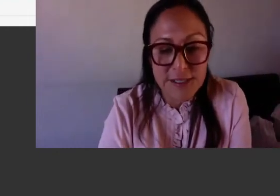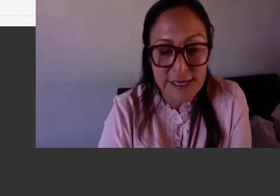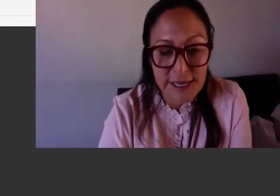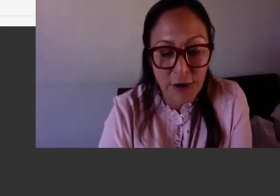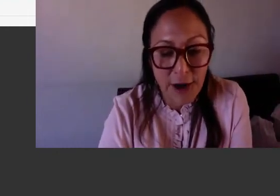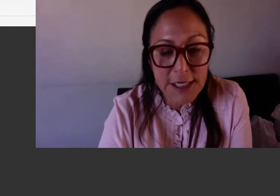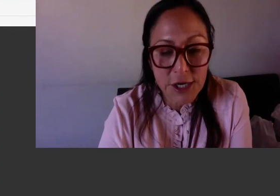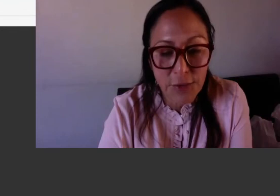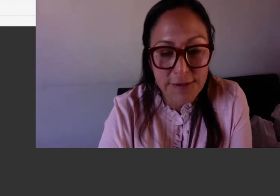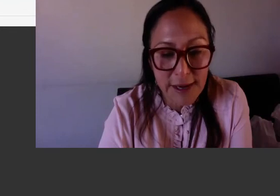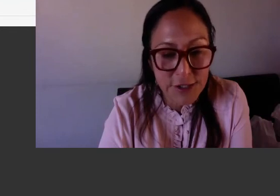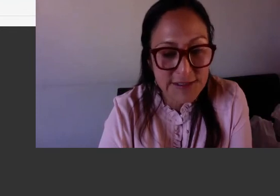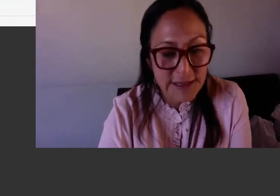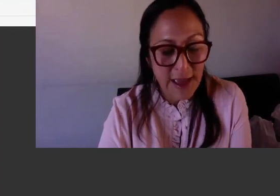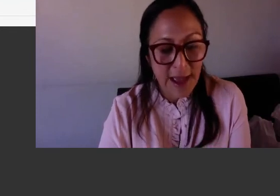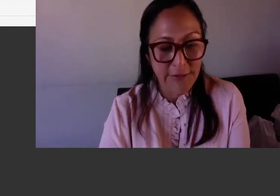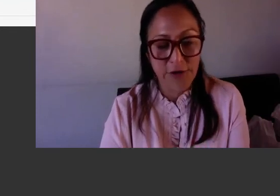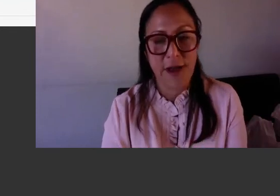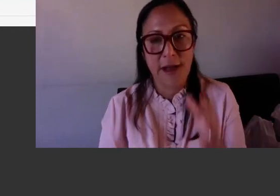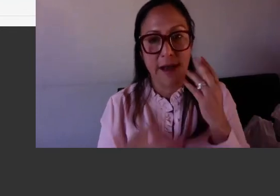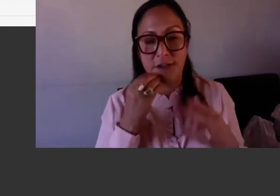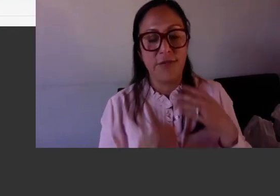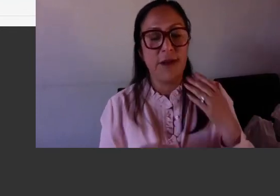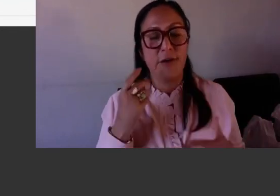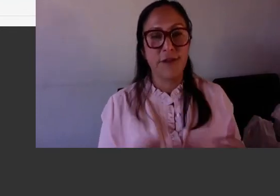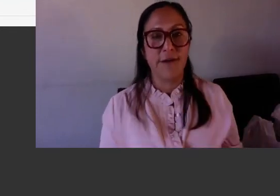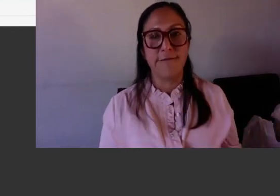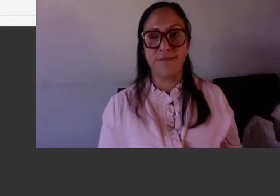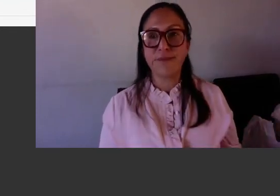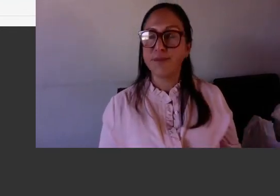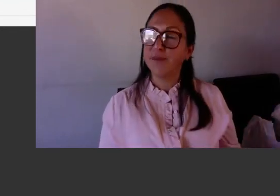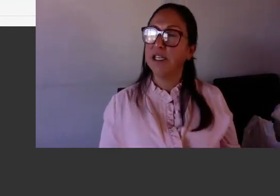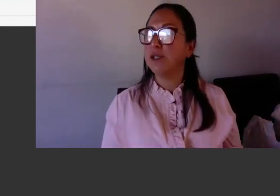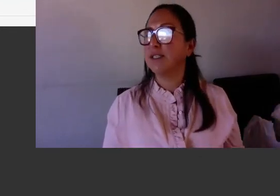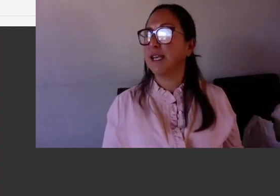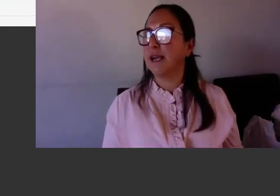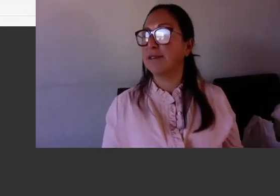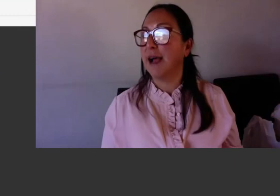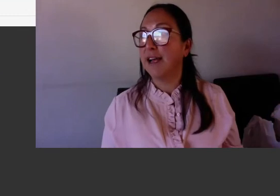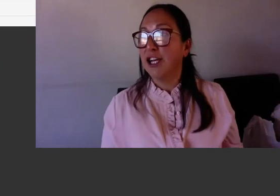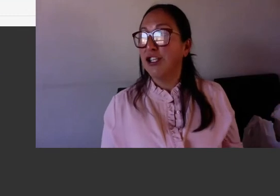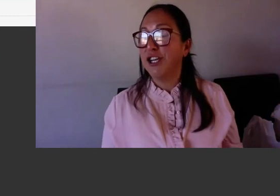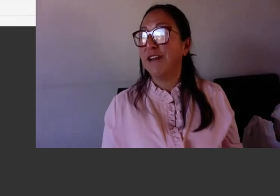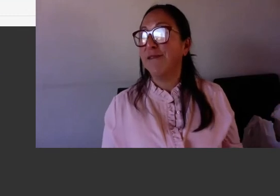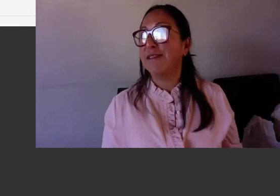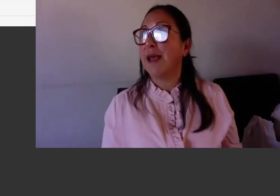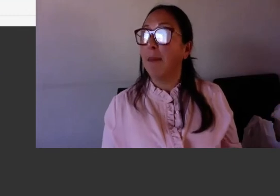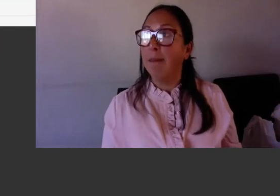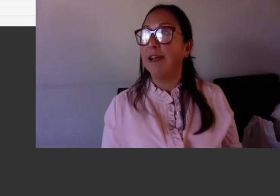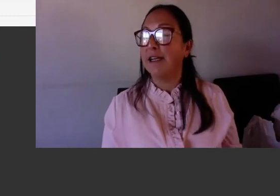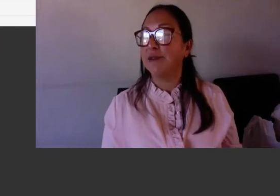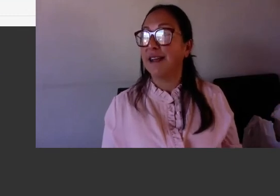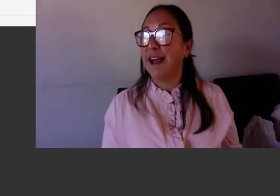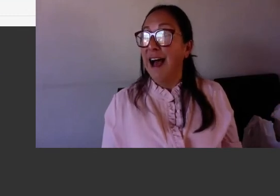child was sitting in her high chair one day and she was having her snack, kind of just feeding herself. And she was looking outside. She couldn't even say